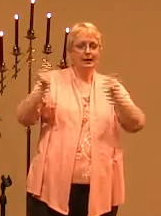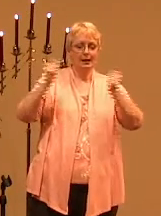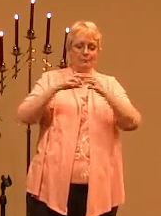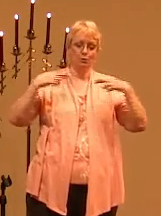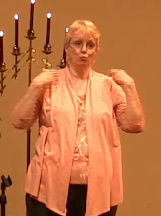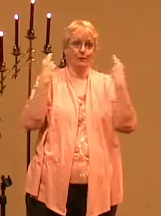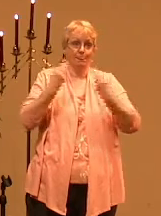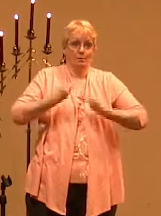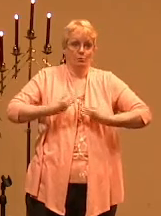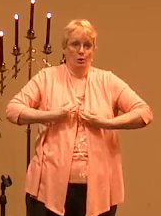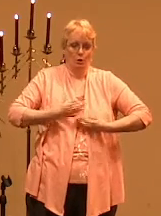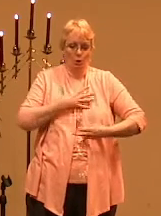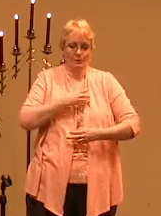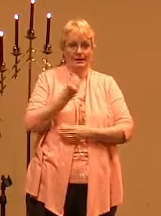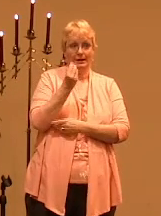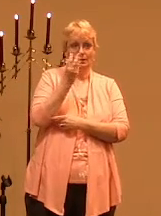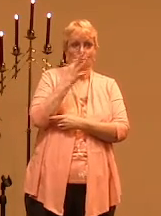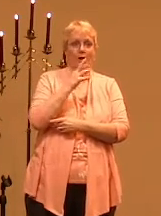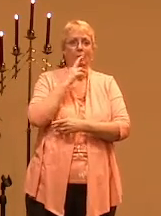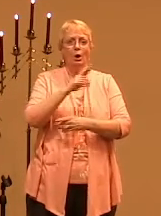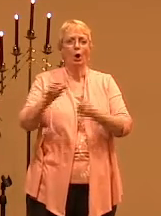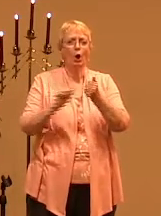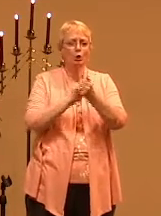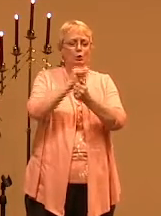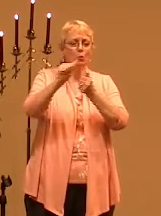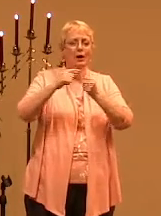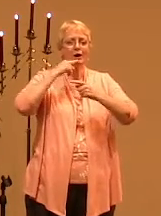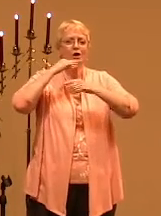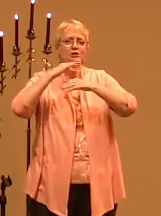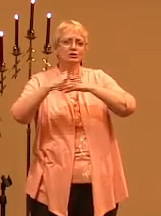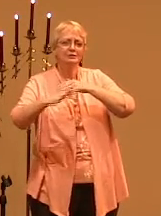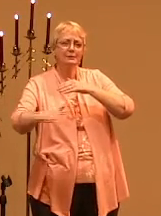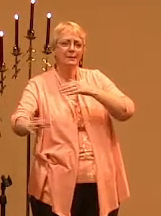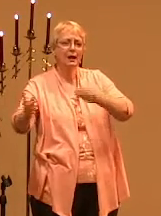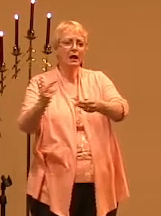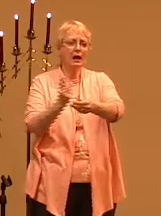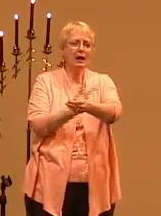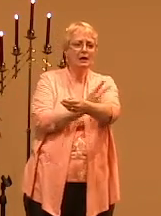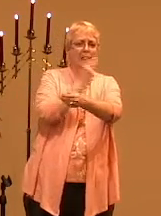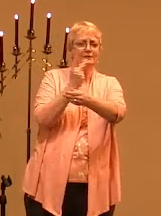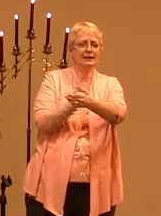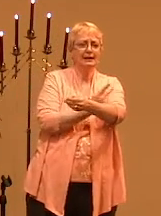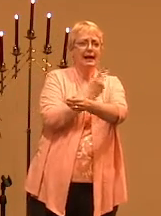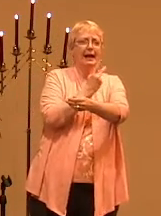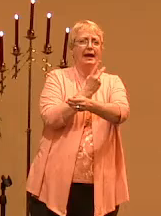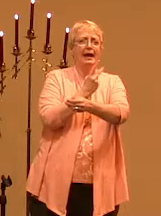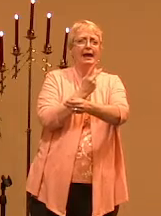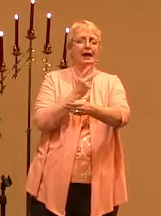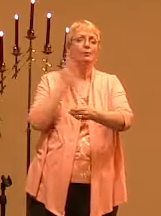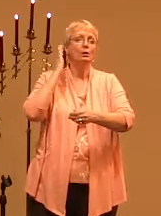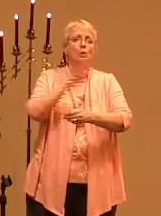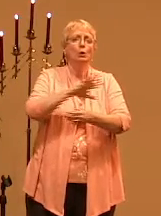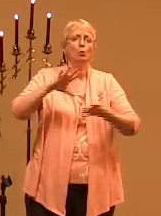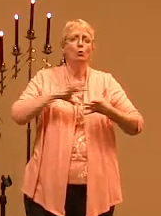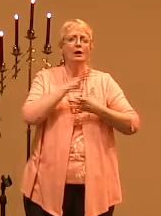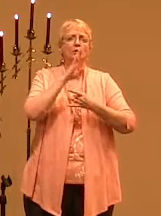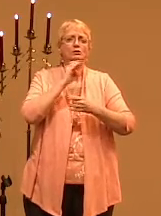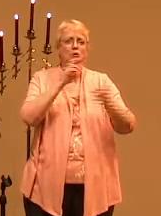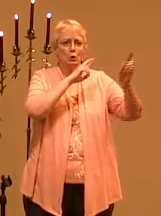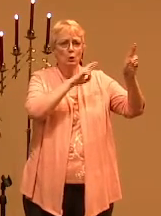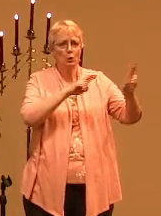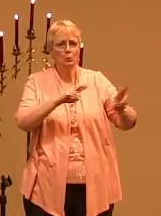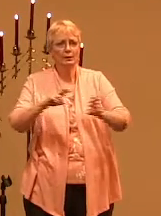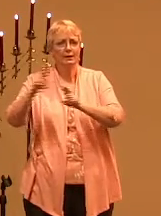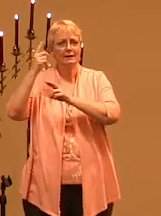bridegroom comes, will your robes be white? Are you washed in the blood of the Lamb? Will